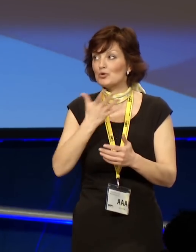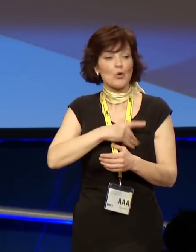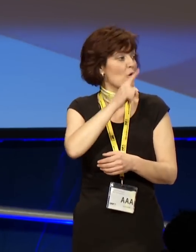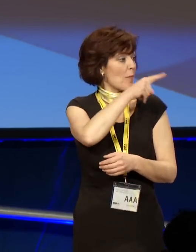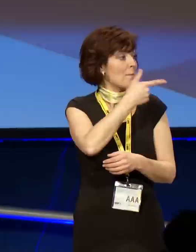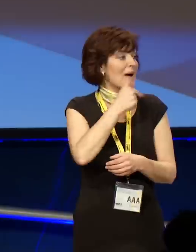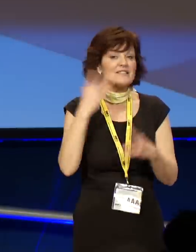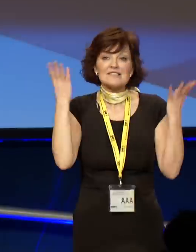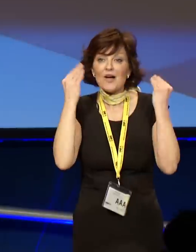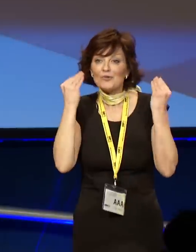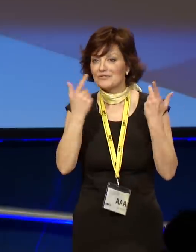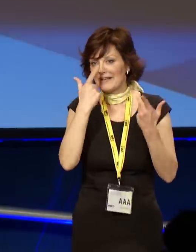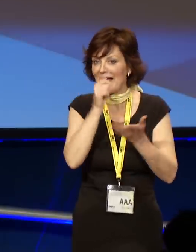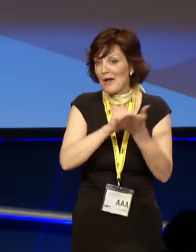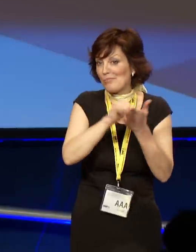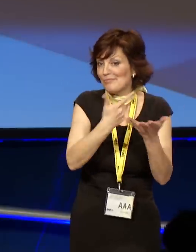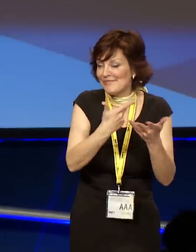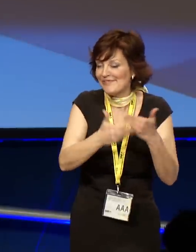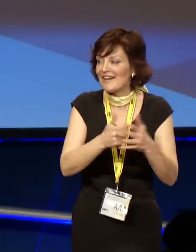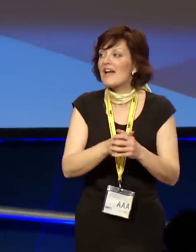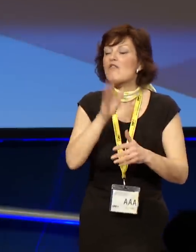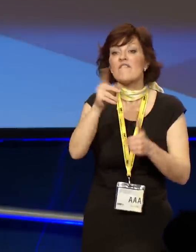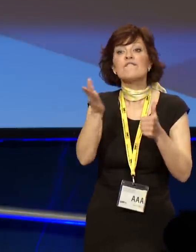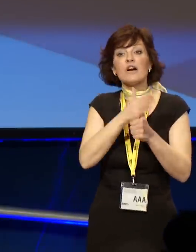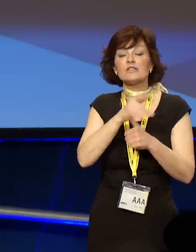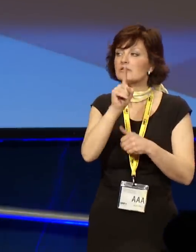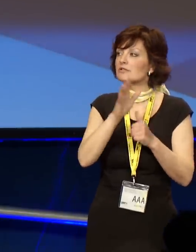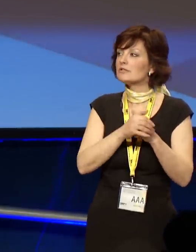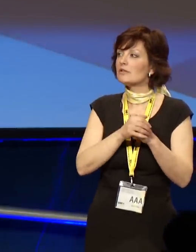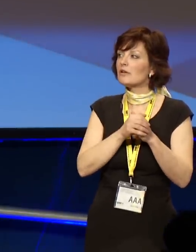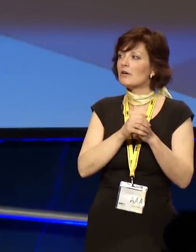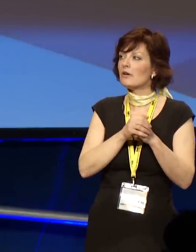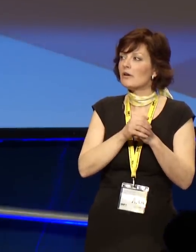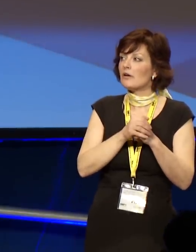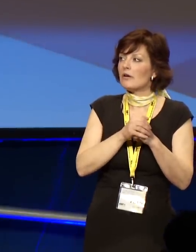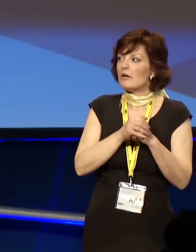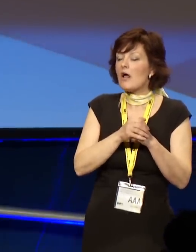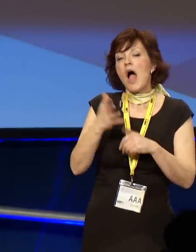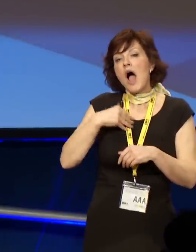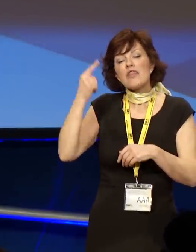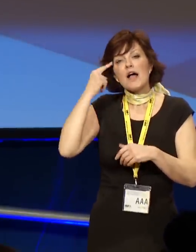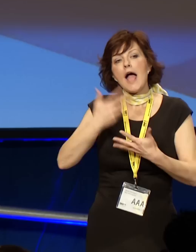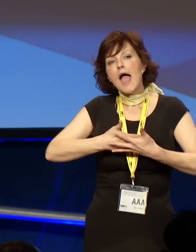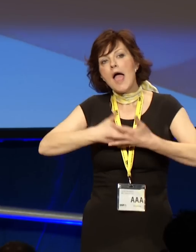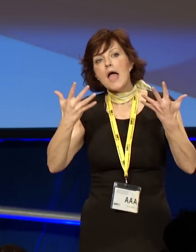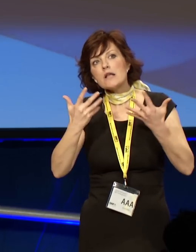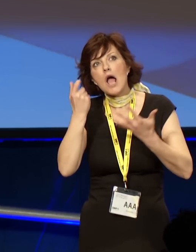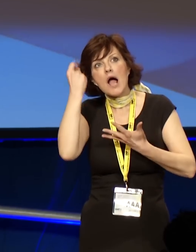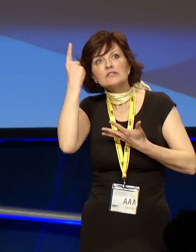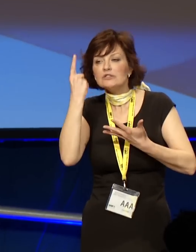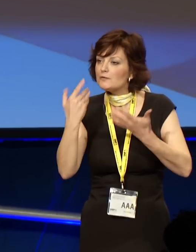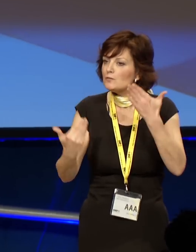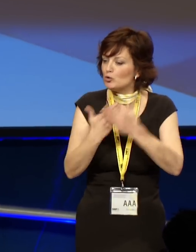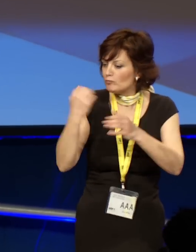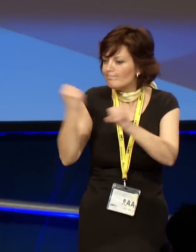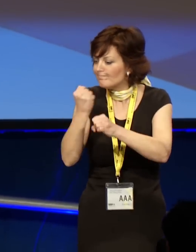doing the sound have it set up. Firstly, I think we should consider any ideas in terms of infrastructure development.